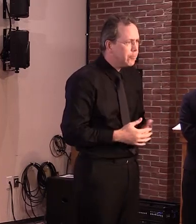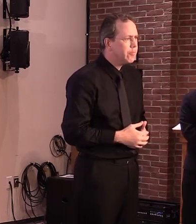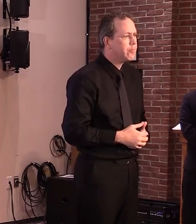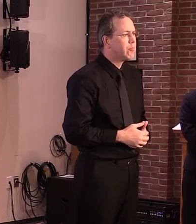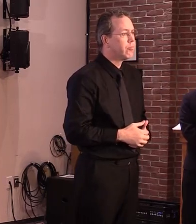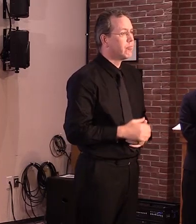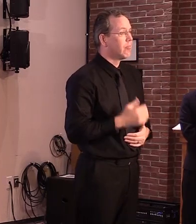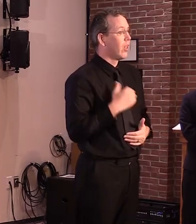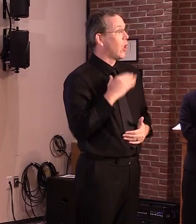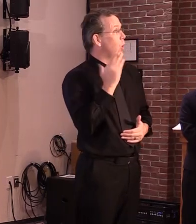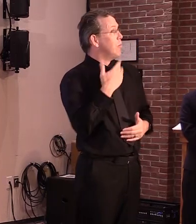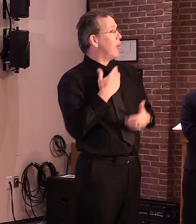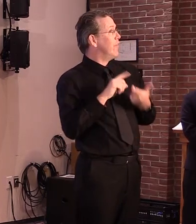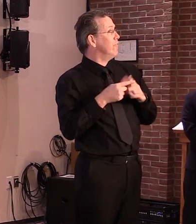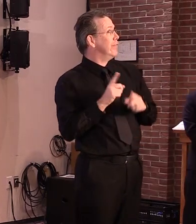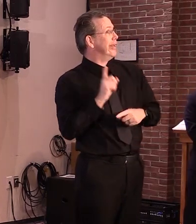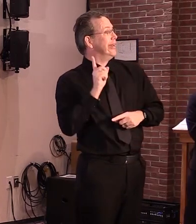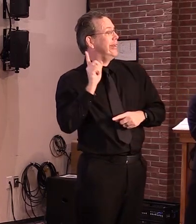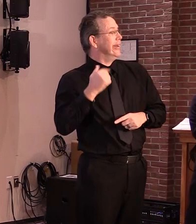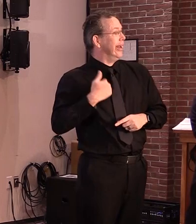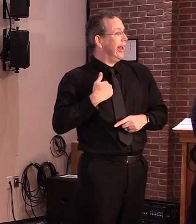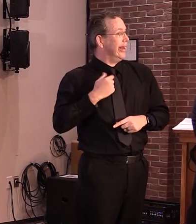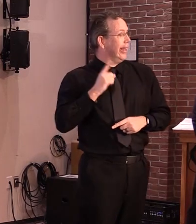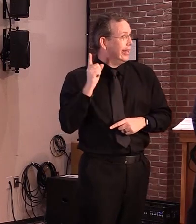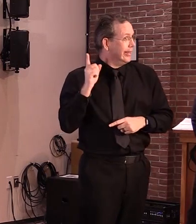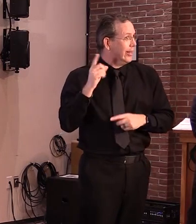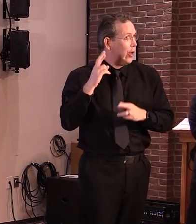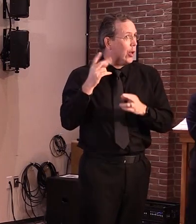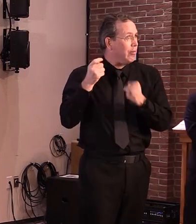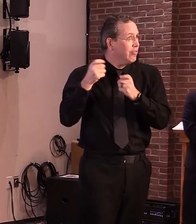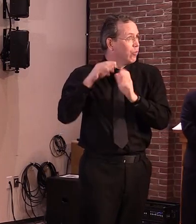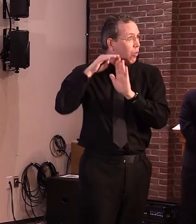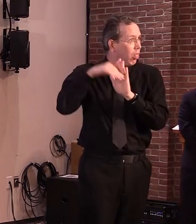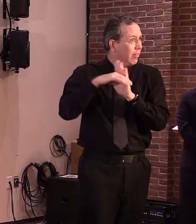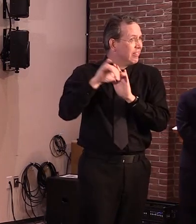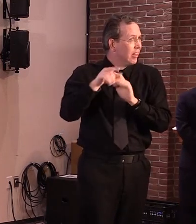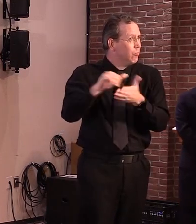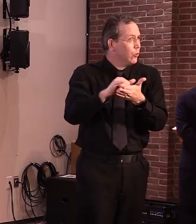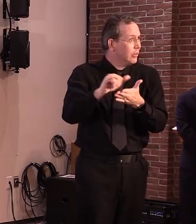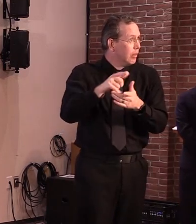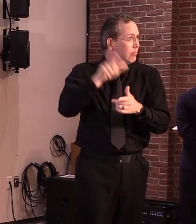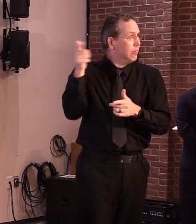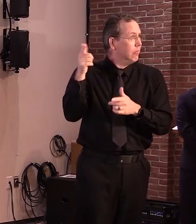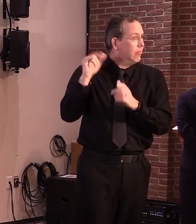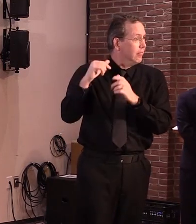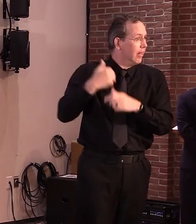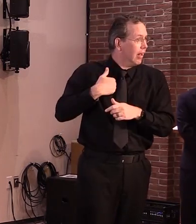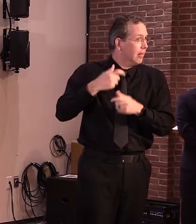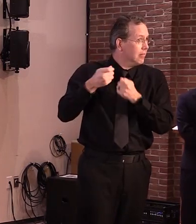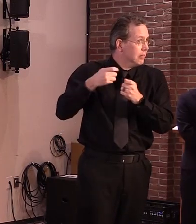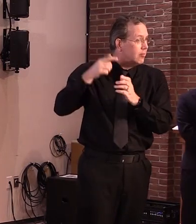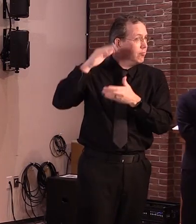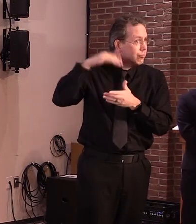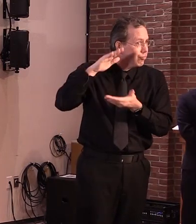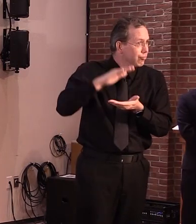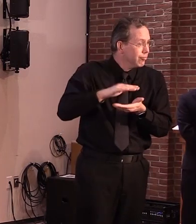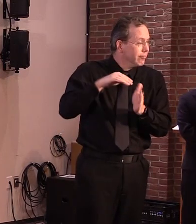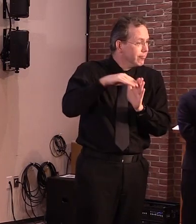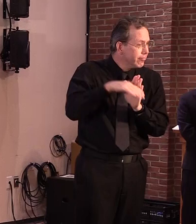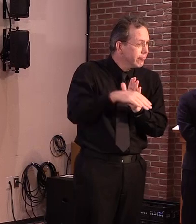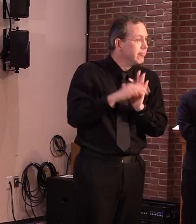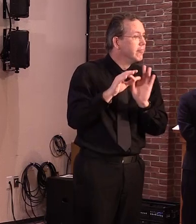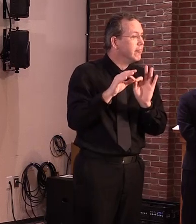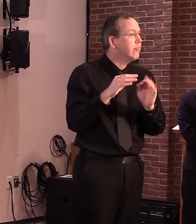to the north will experience the same thing, and that we can all get back to trading between our two countries,